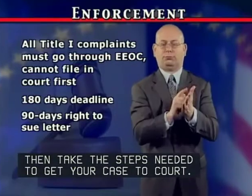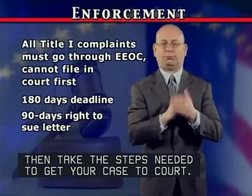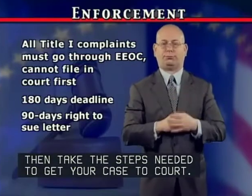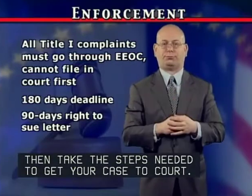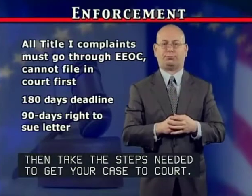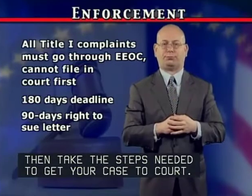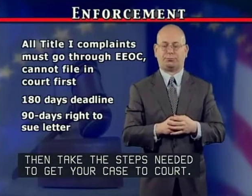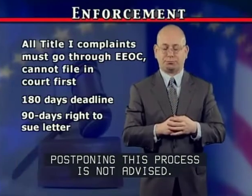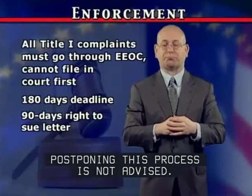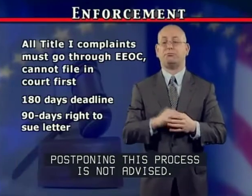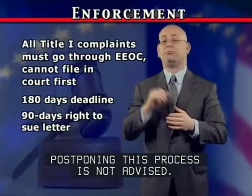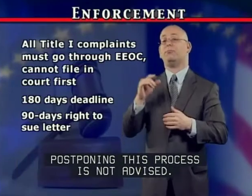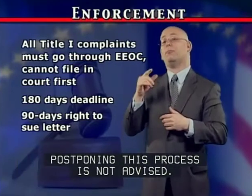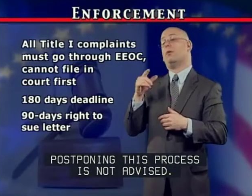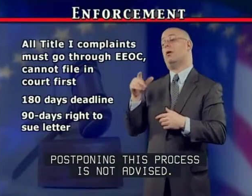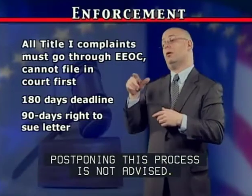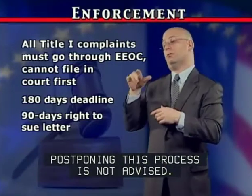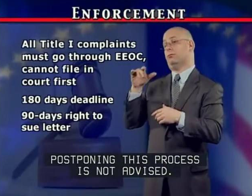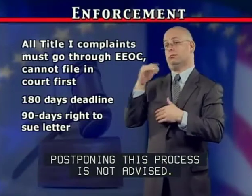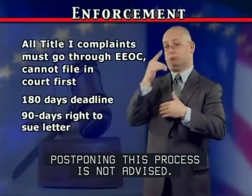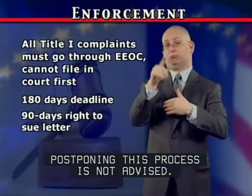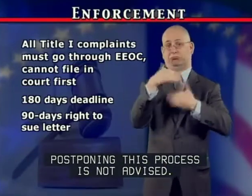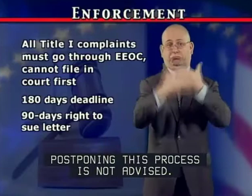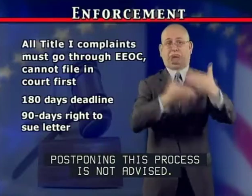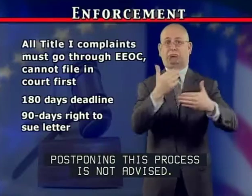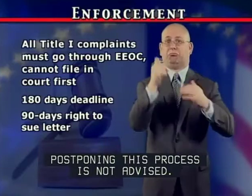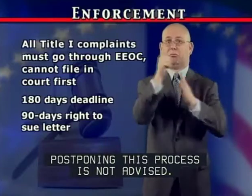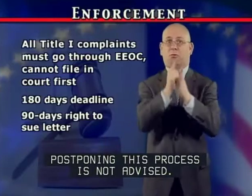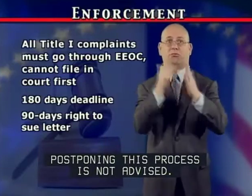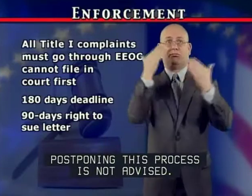court. Postponing this process is not advised.